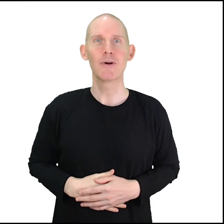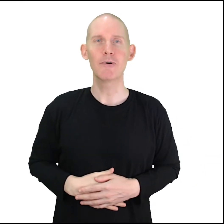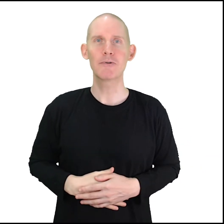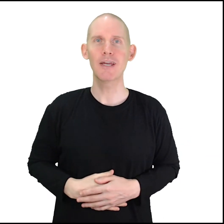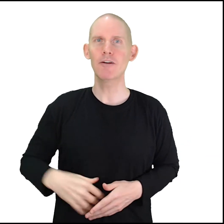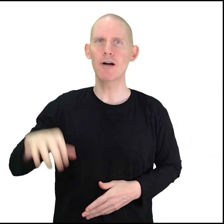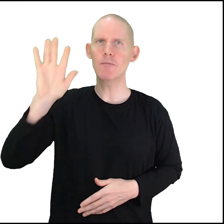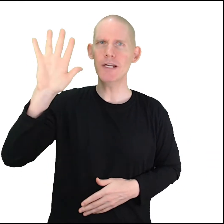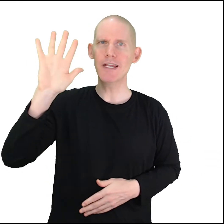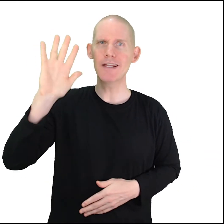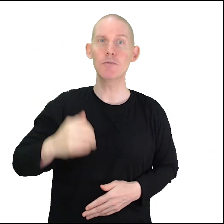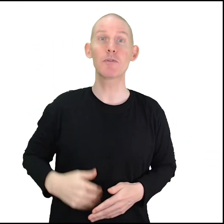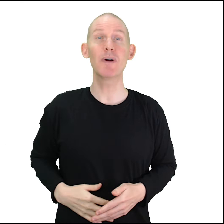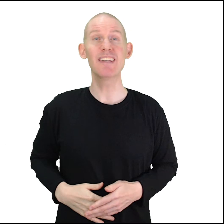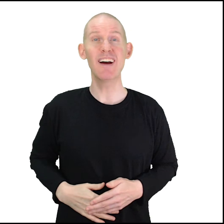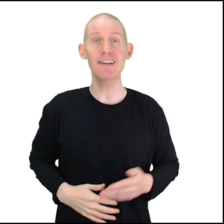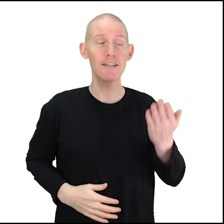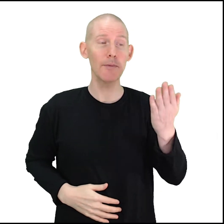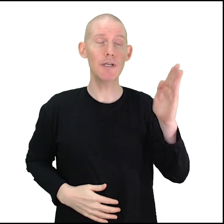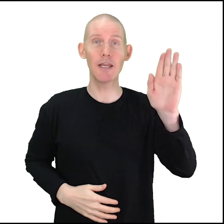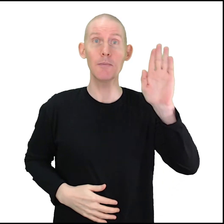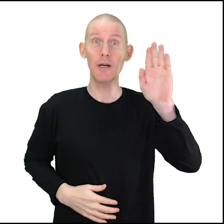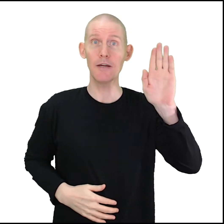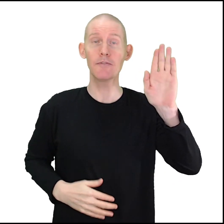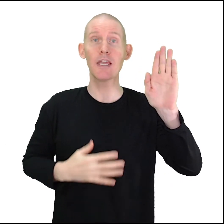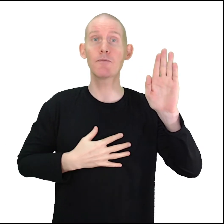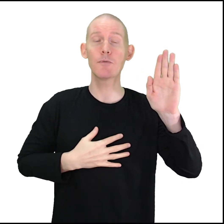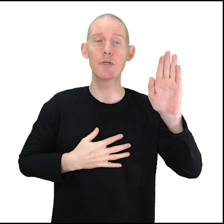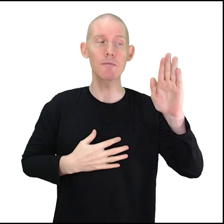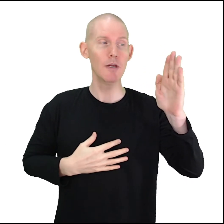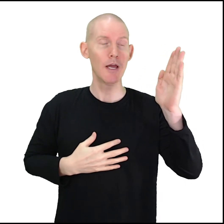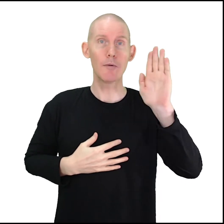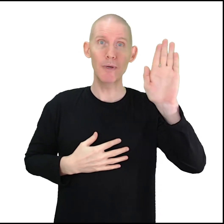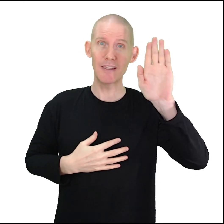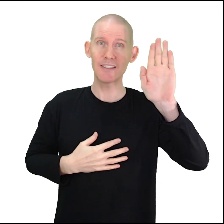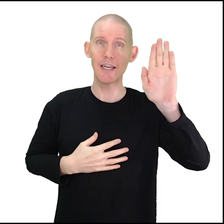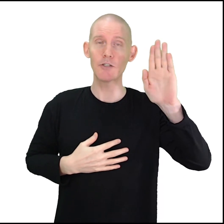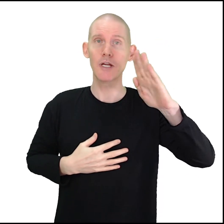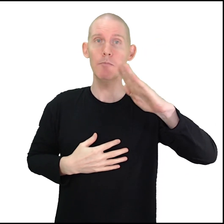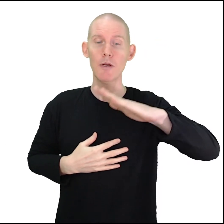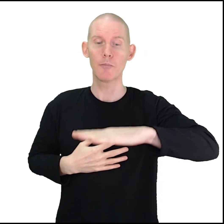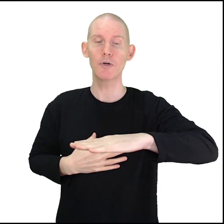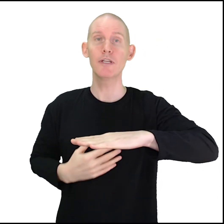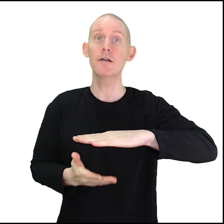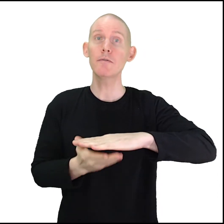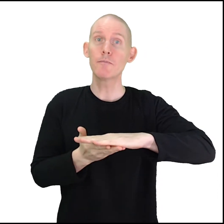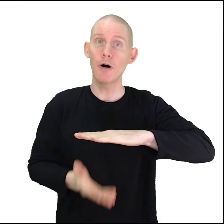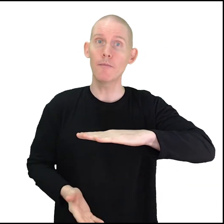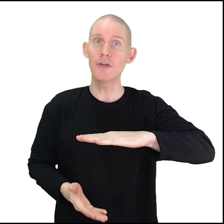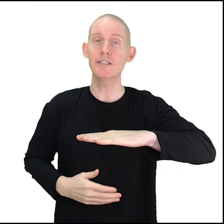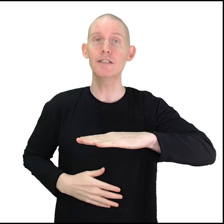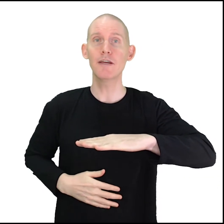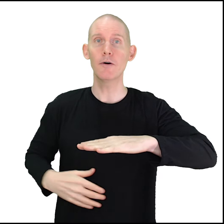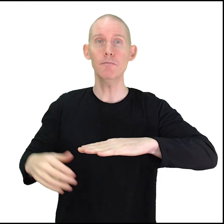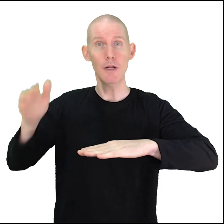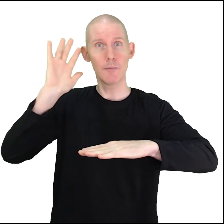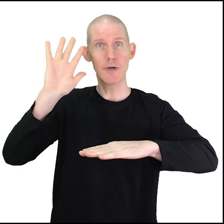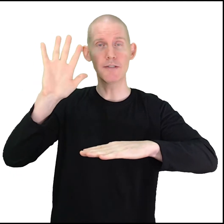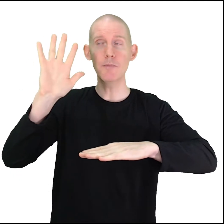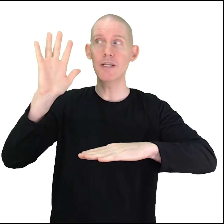Okay, now I'm right-handed with my non-dominant hand, my left hand for me. I'm going to make this hand shape, put it here, palm facing down. My dominant hand, we're